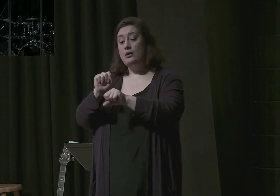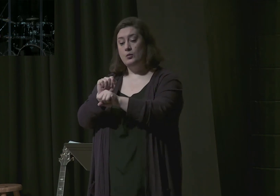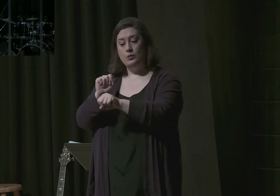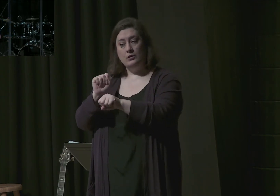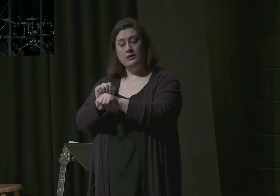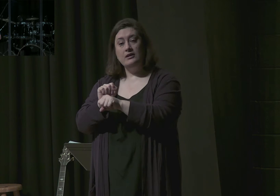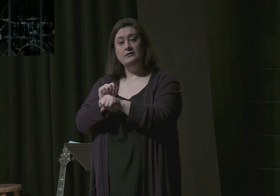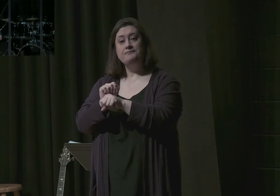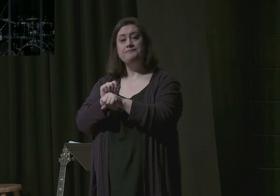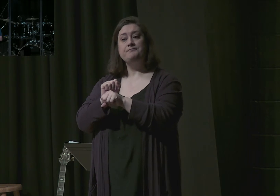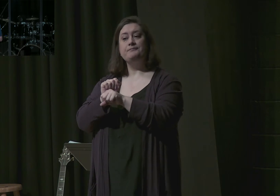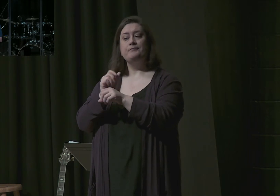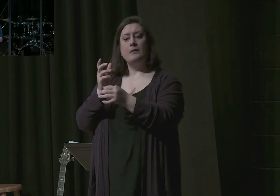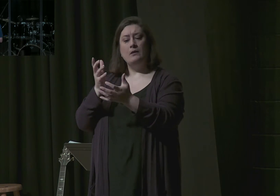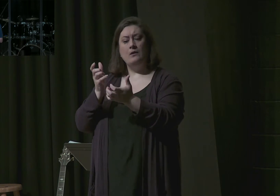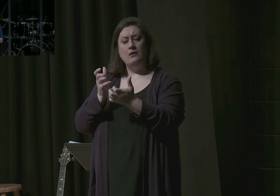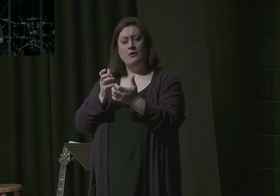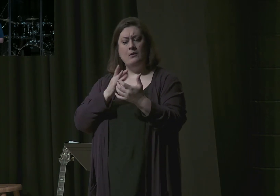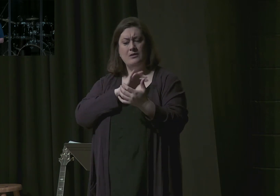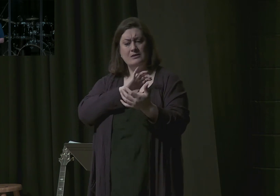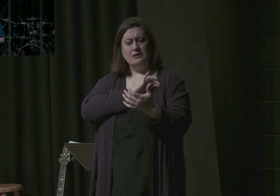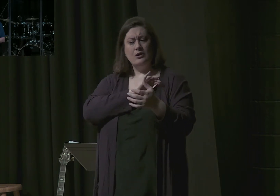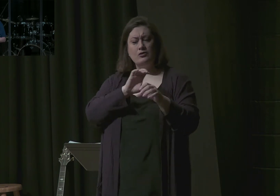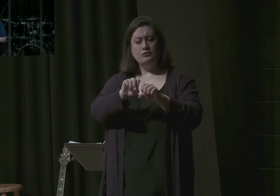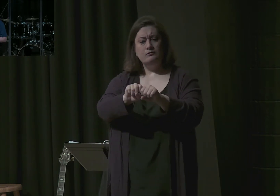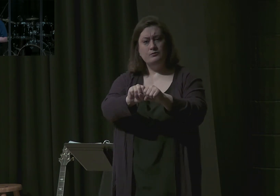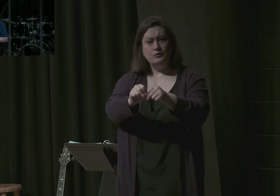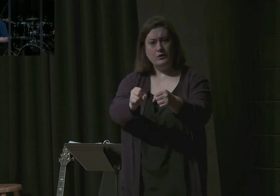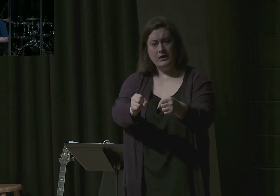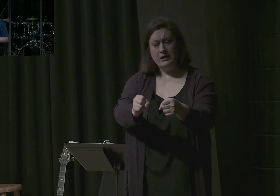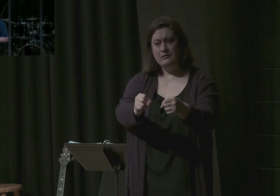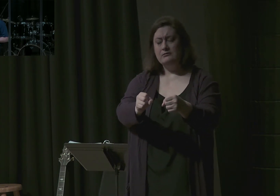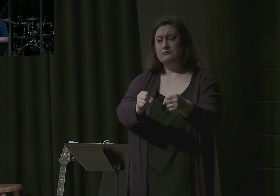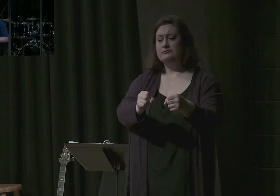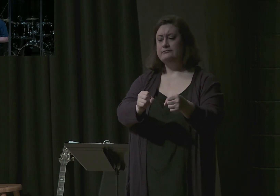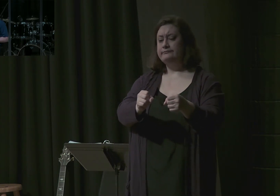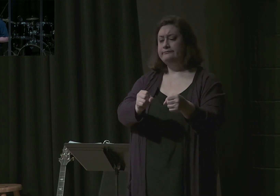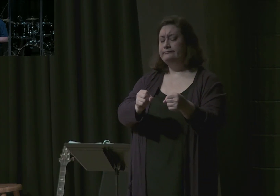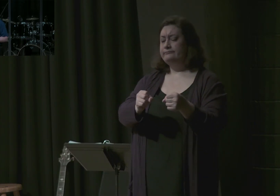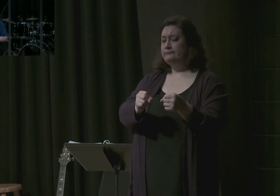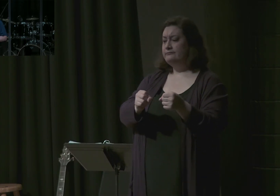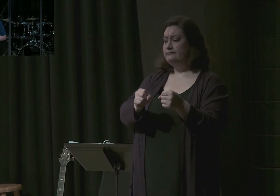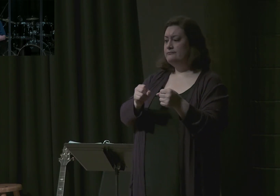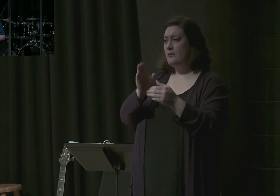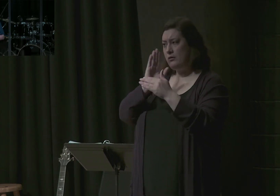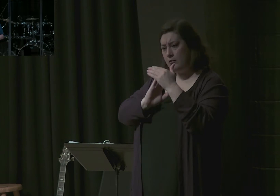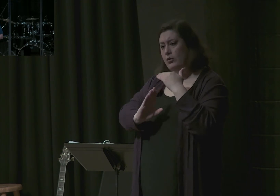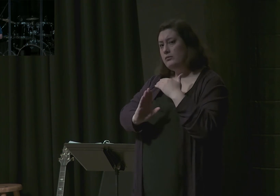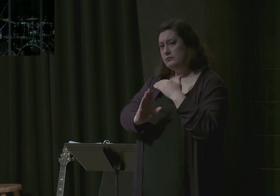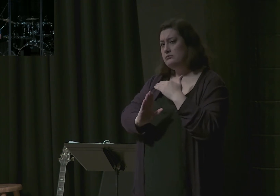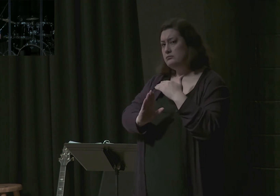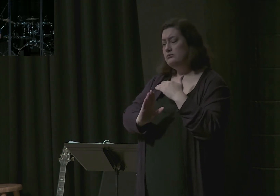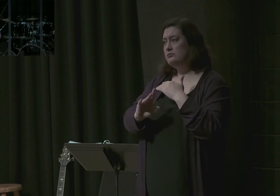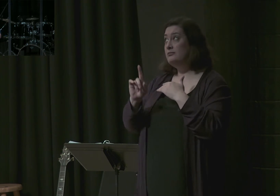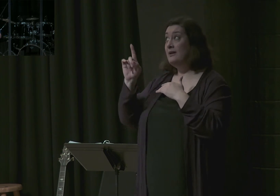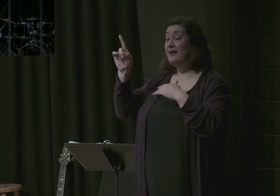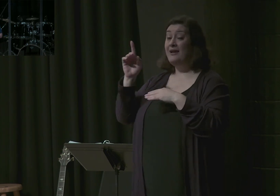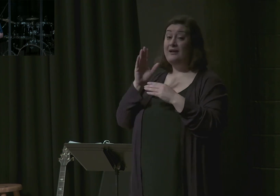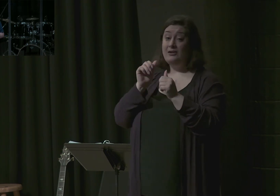at work. God is at work to break us. And He is at